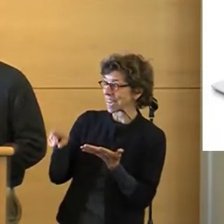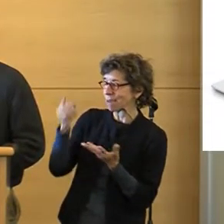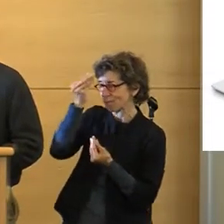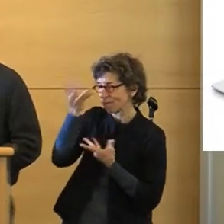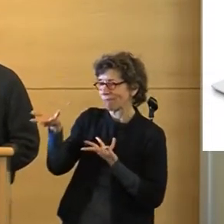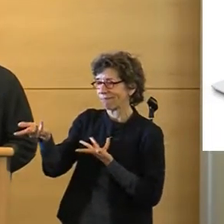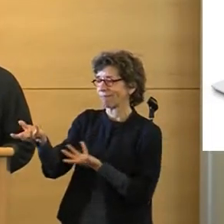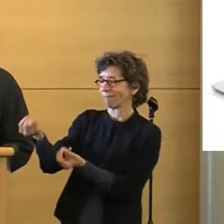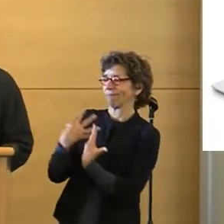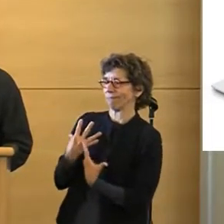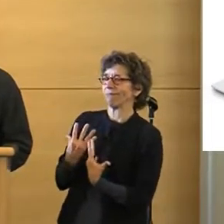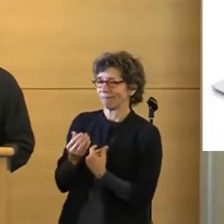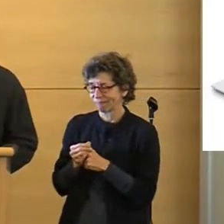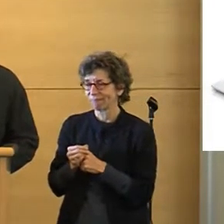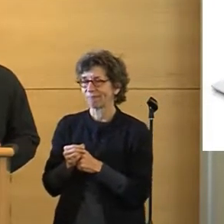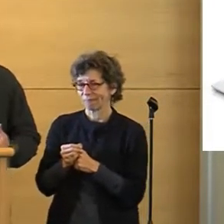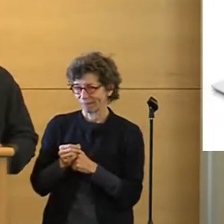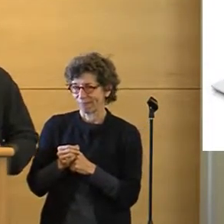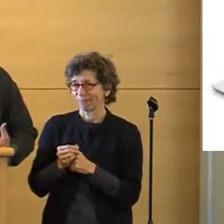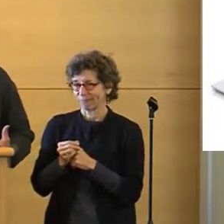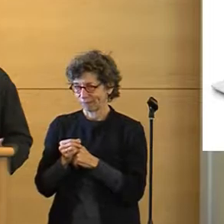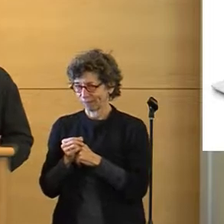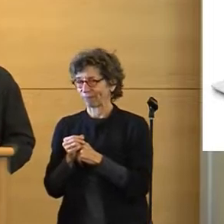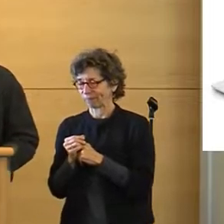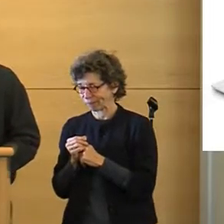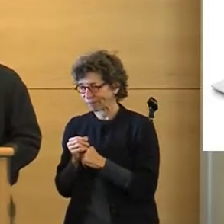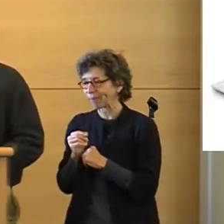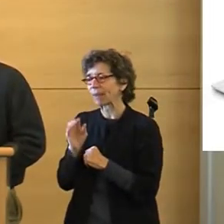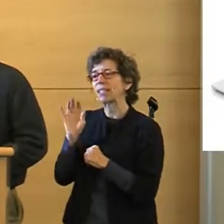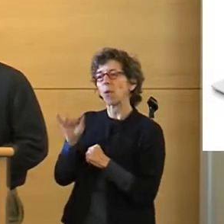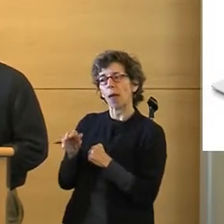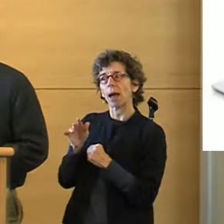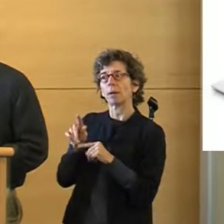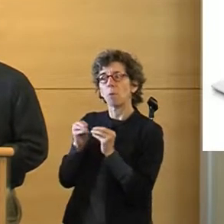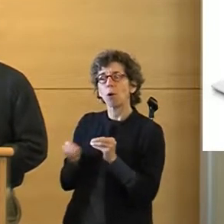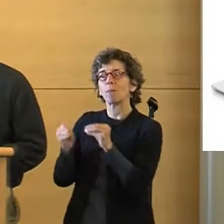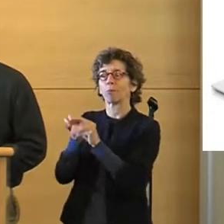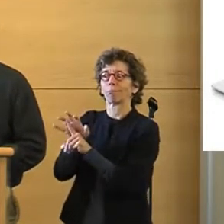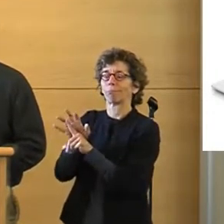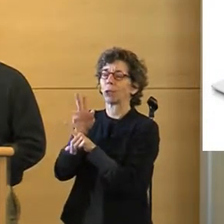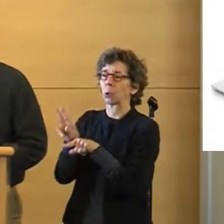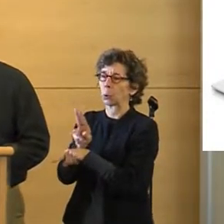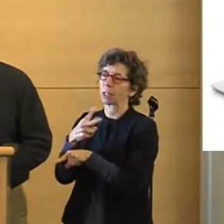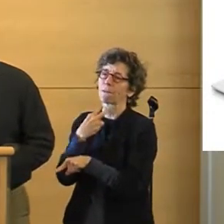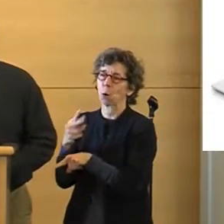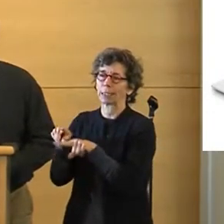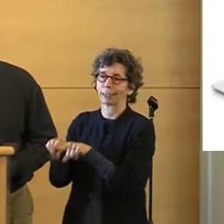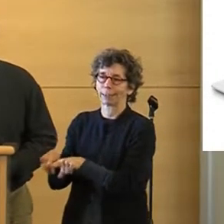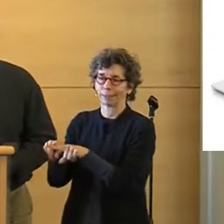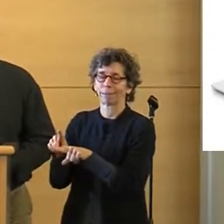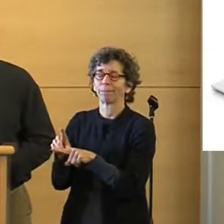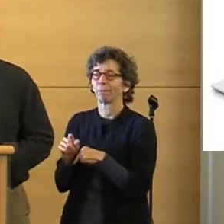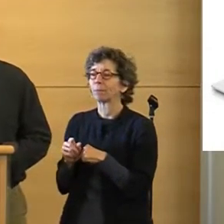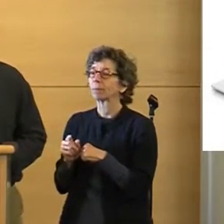Again, Siri comes to mind, that I can prompt Siri with a voice command and she then